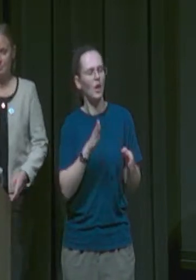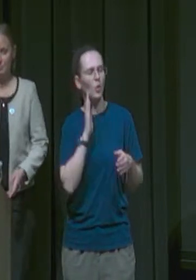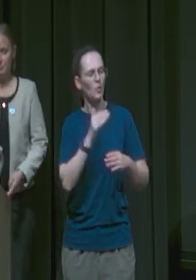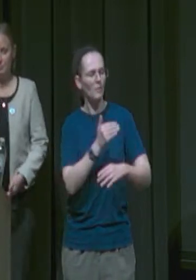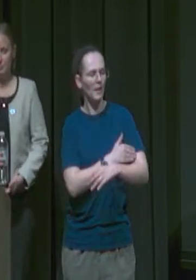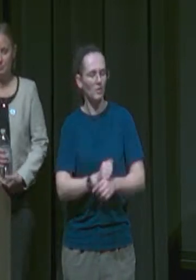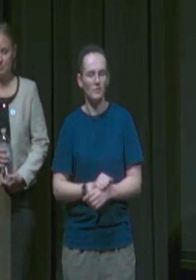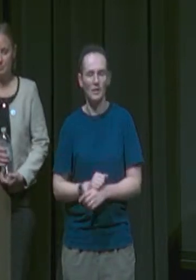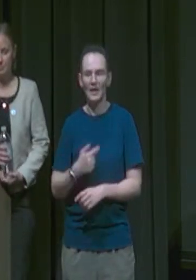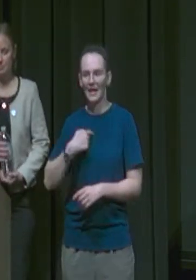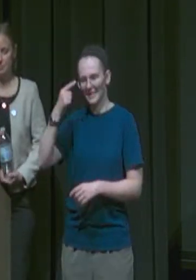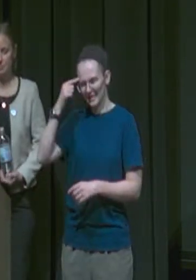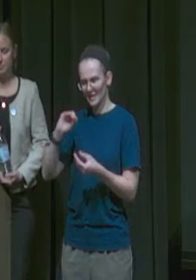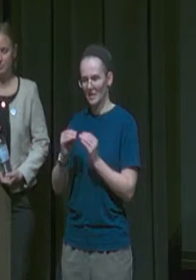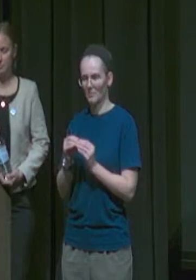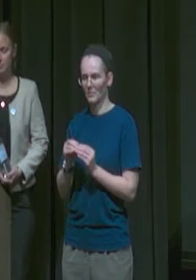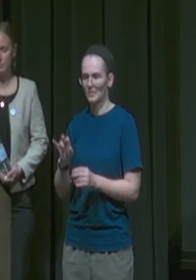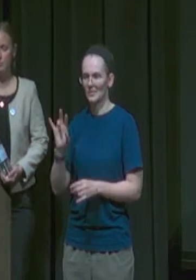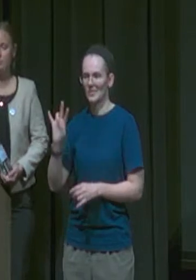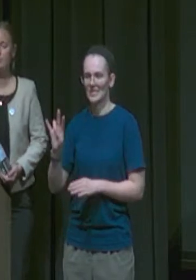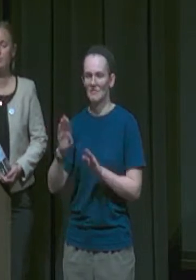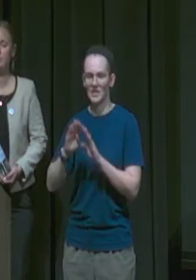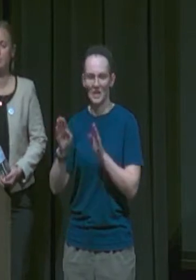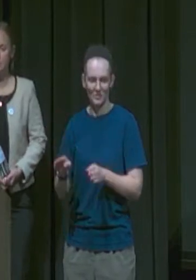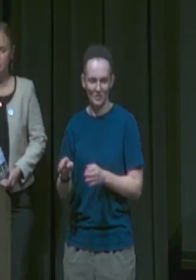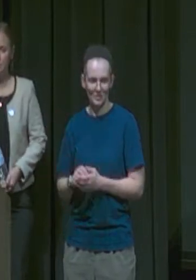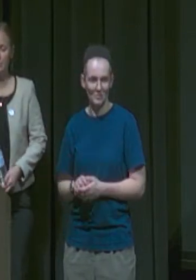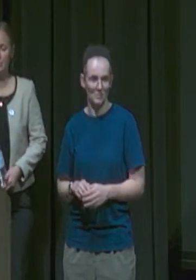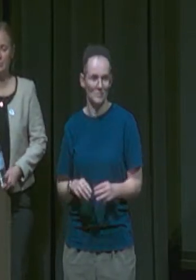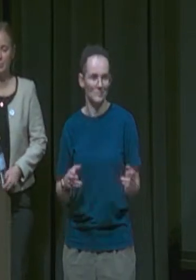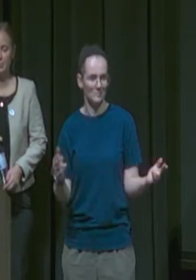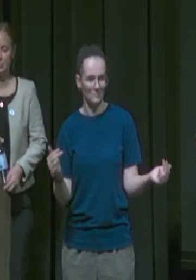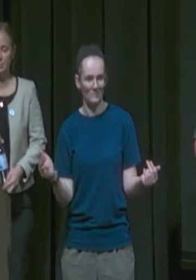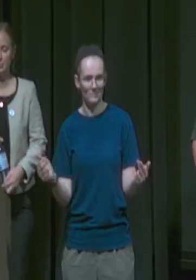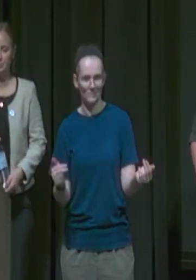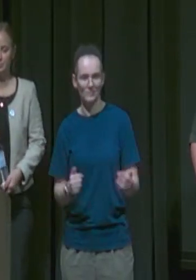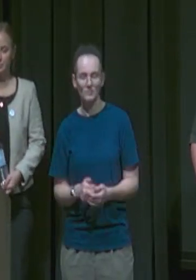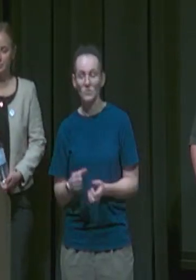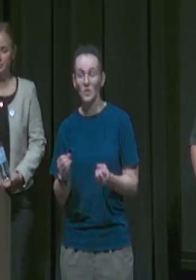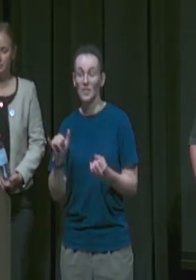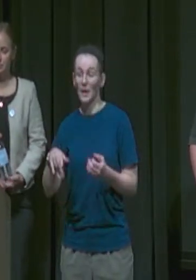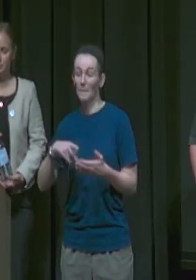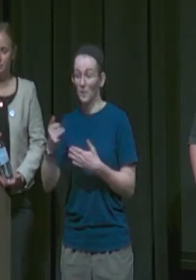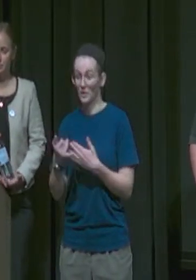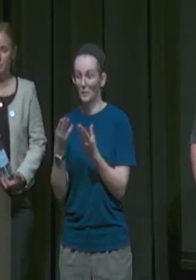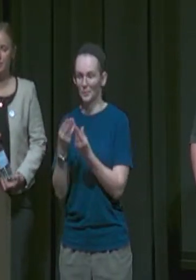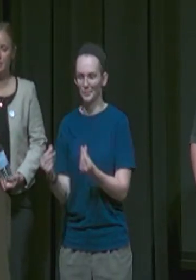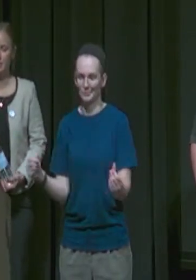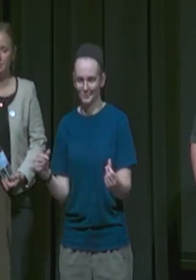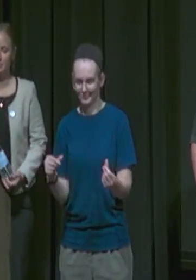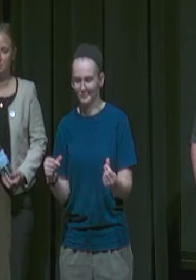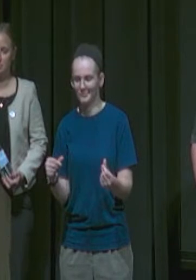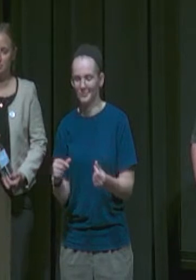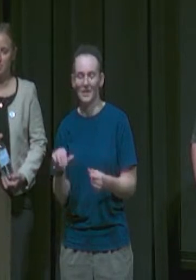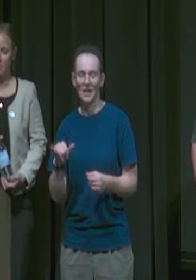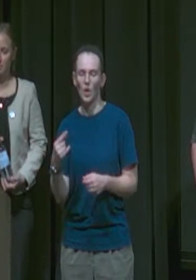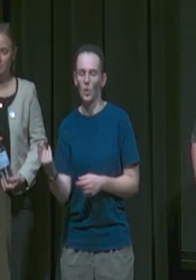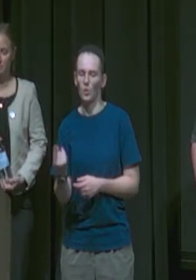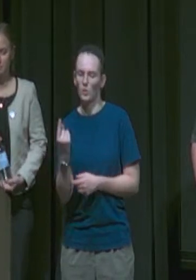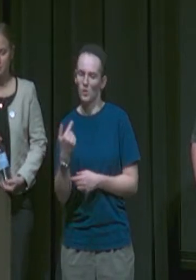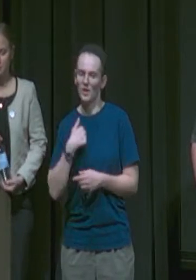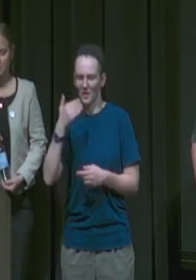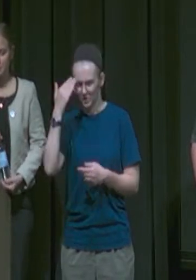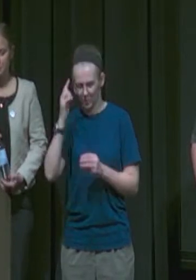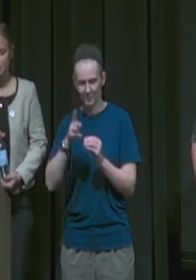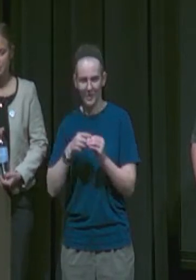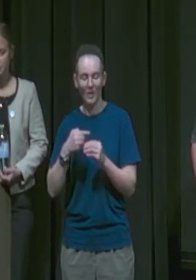power, and I think the number was 7. And so that project went away. That's the only one that I'm aware